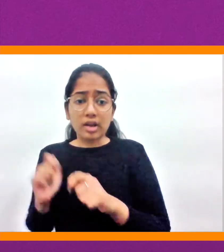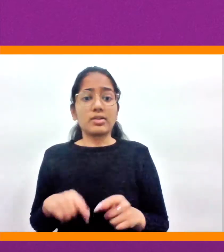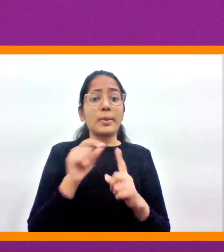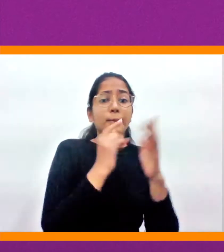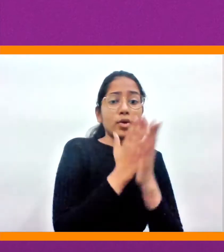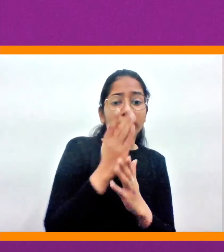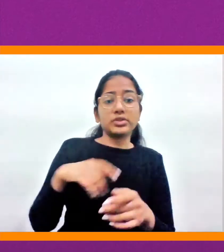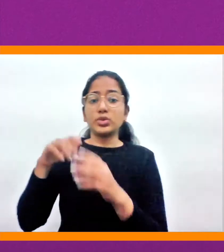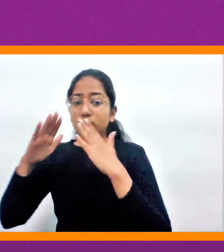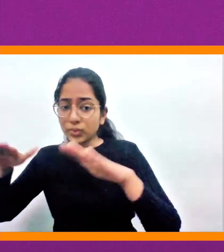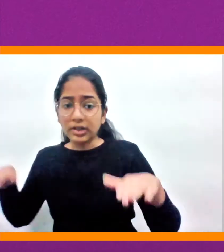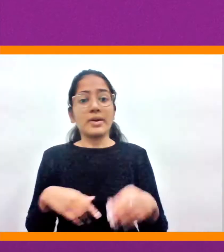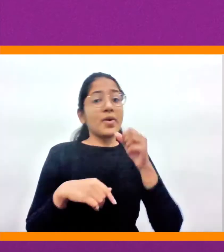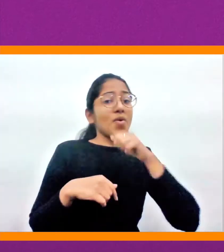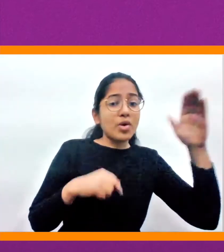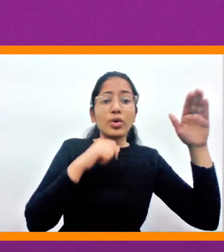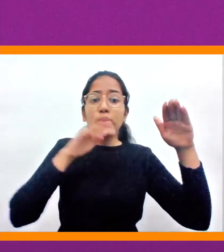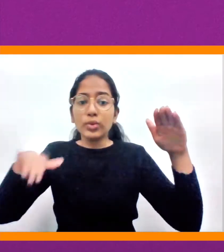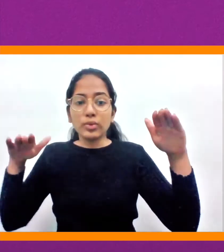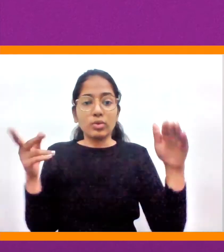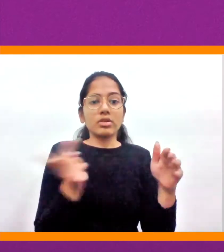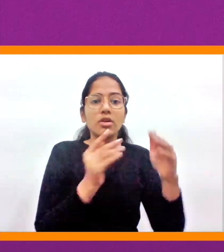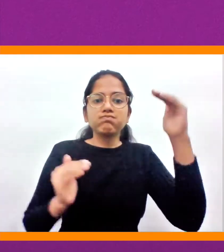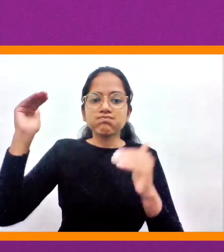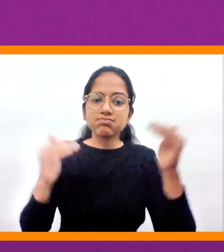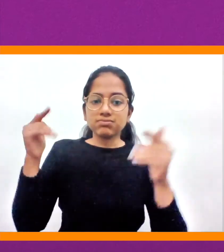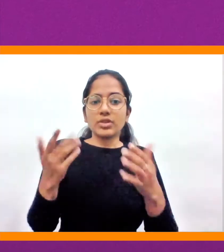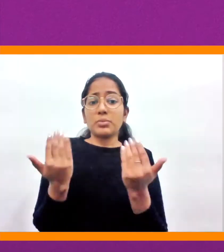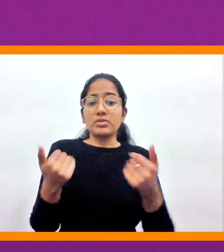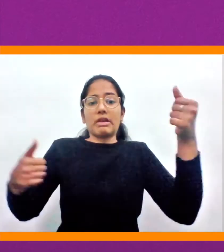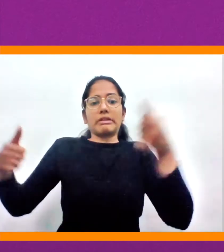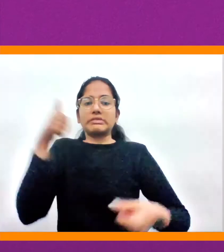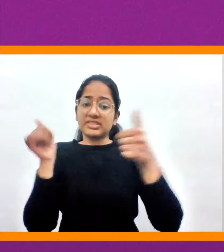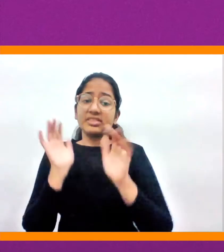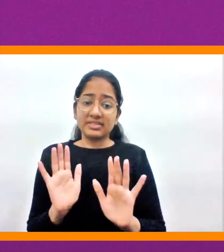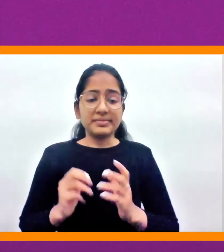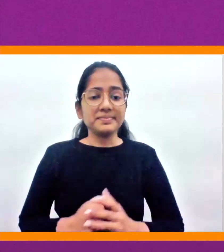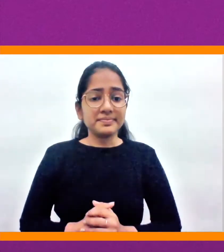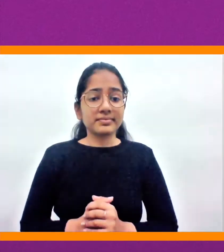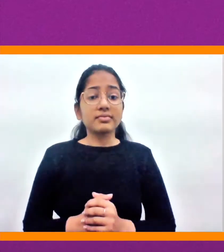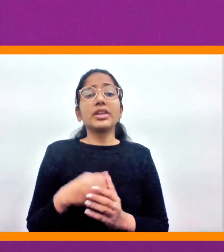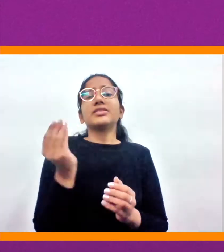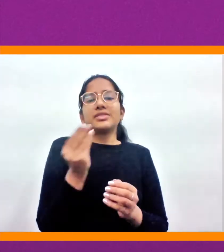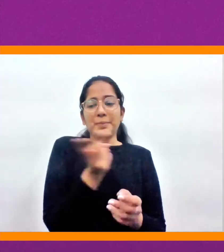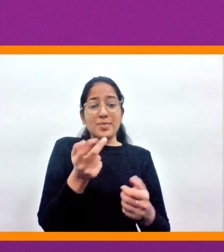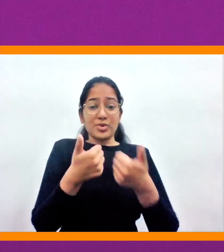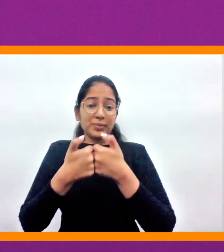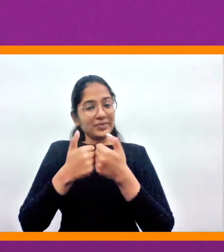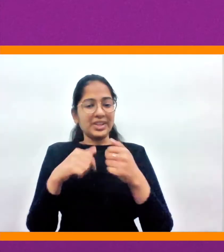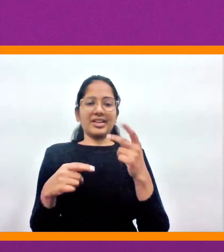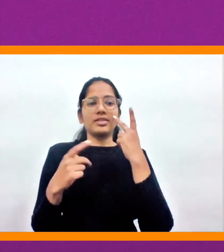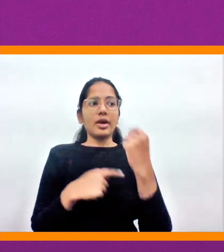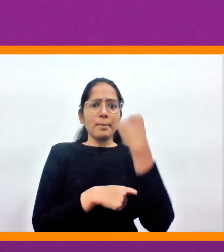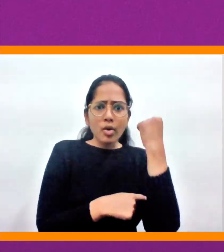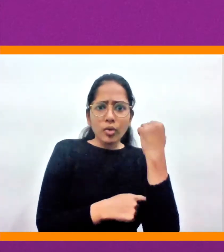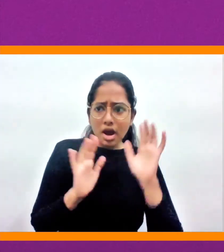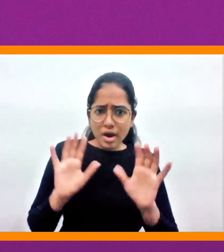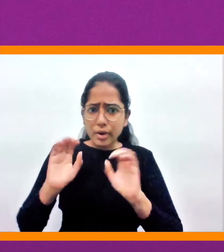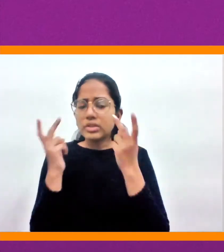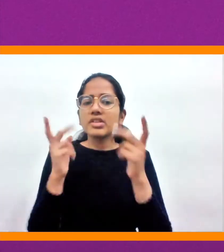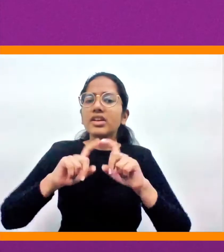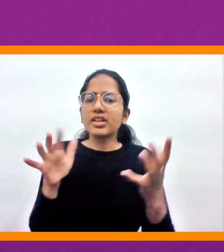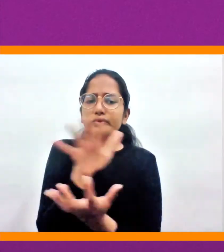professor and a student, or between an older and younger adult. But what about relationships where the power dynamic isn't so